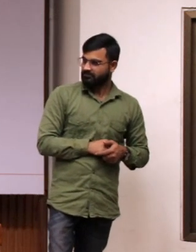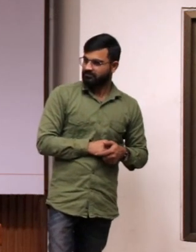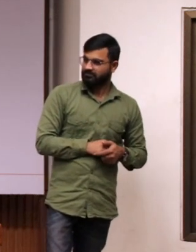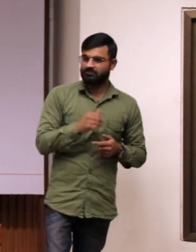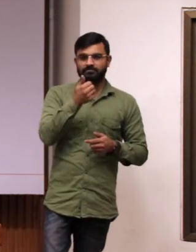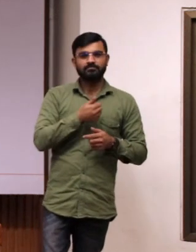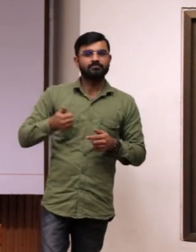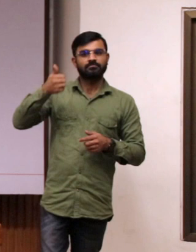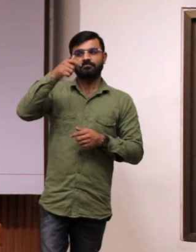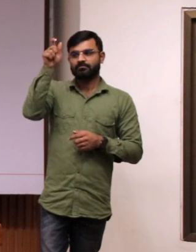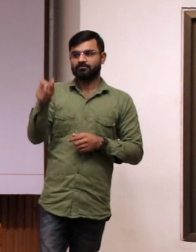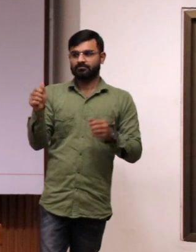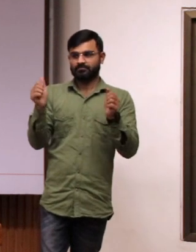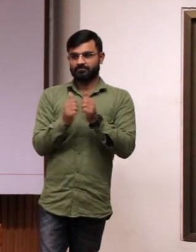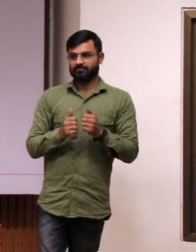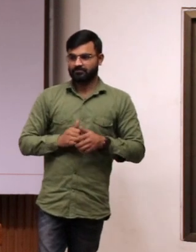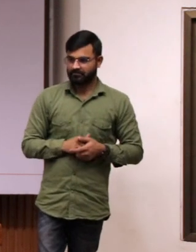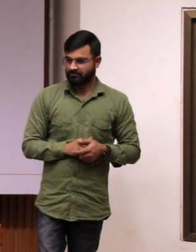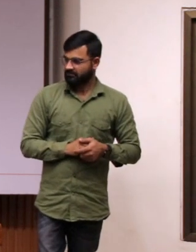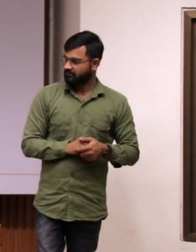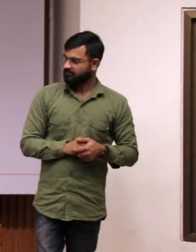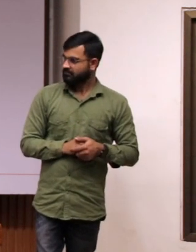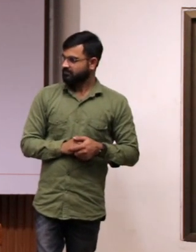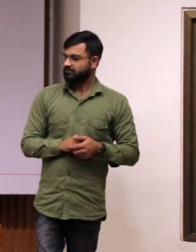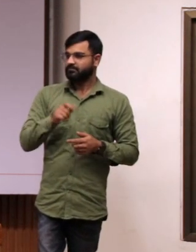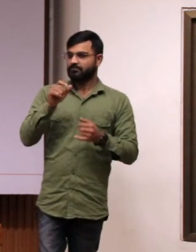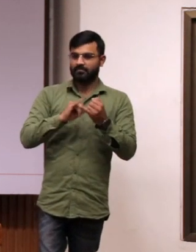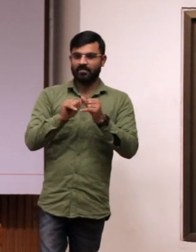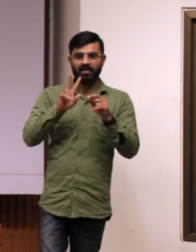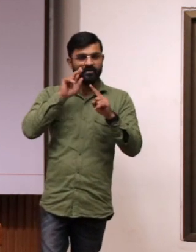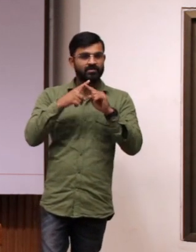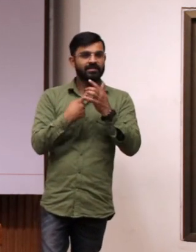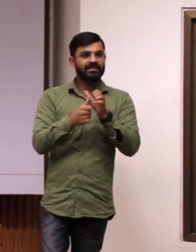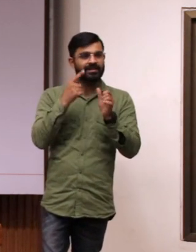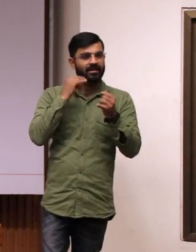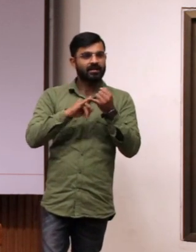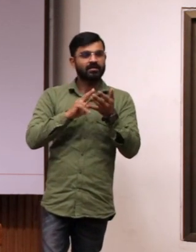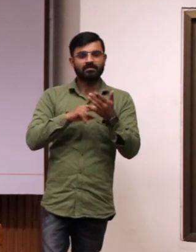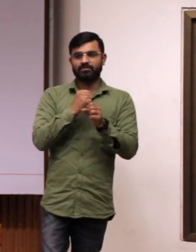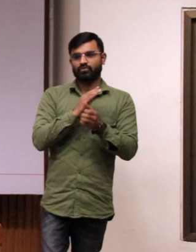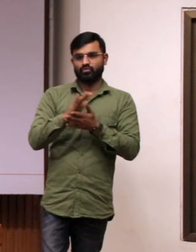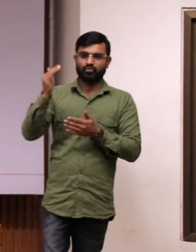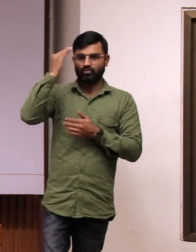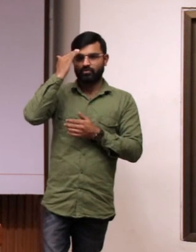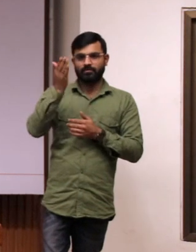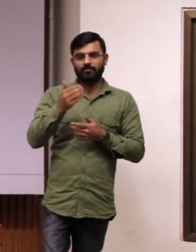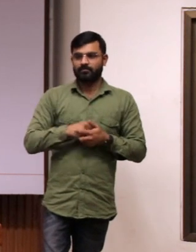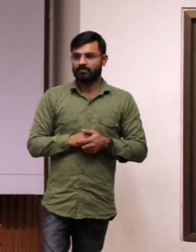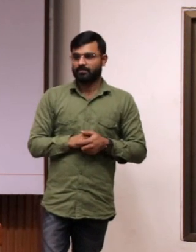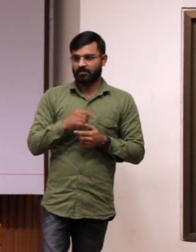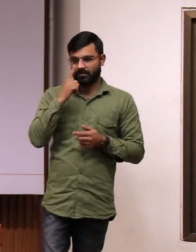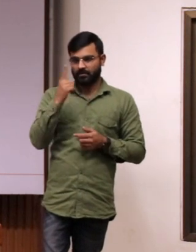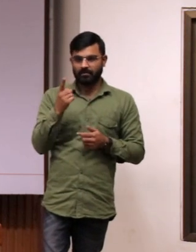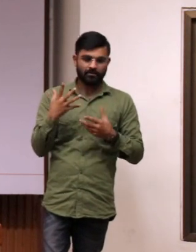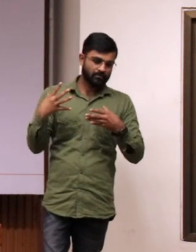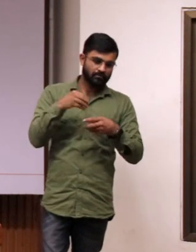very senior person is sitting here, Professor Savitri Singh, and well-known, she is